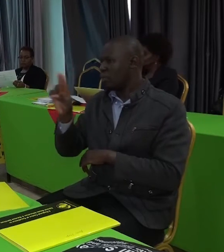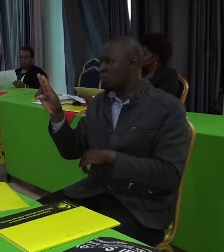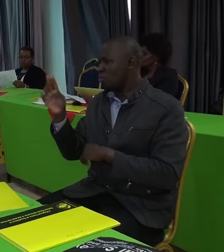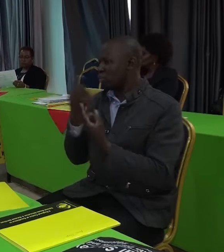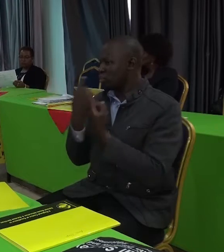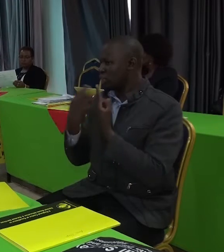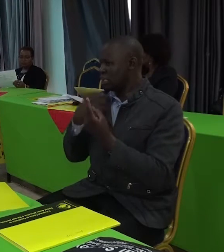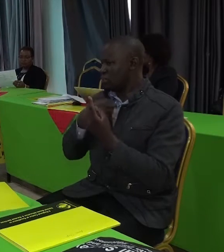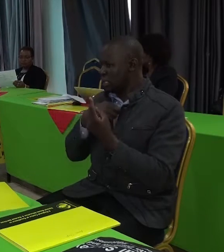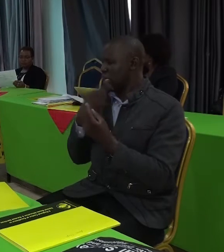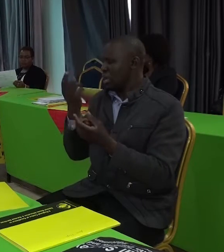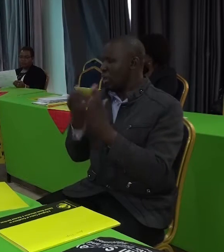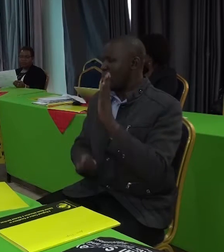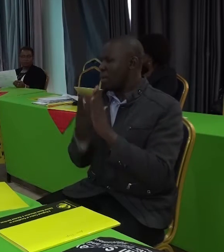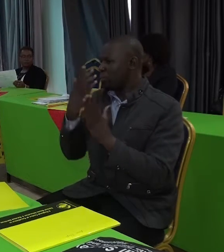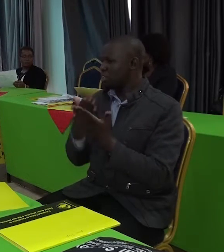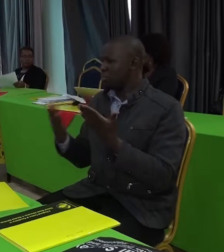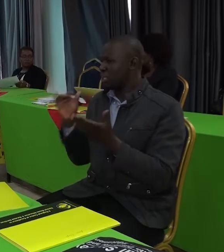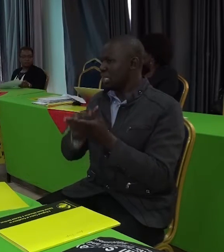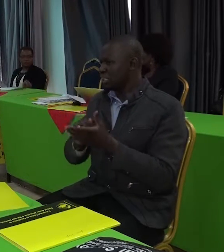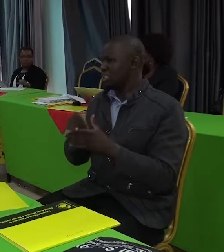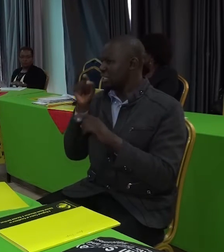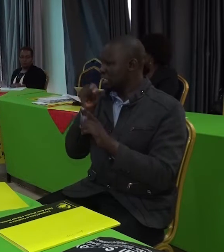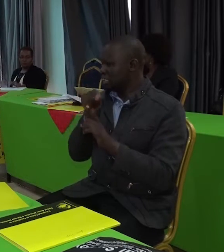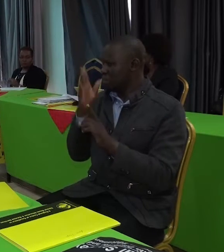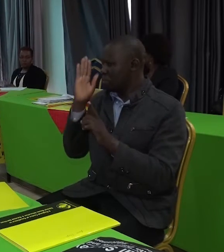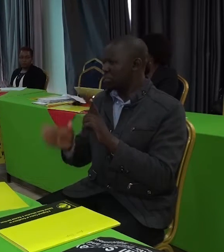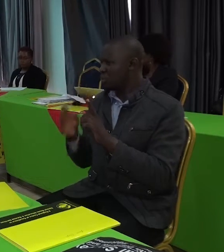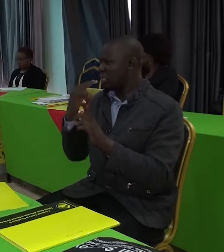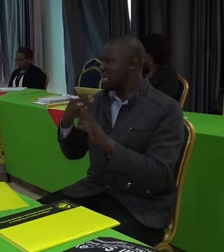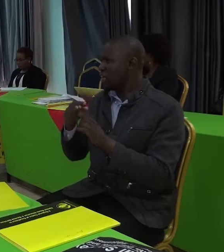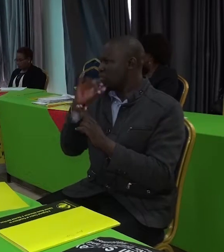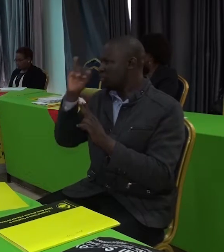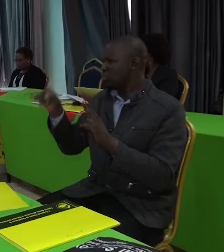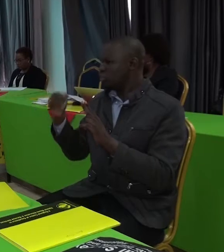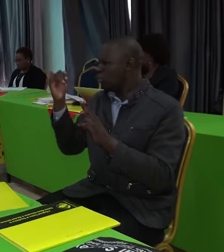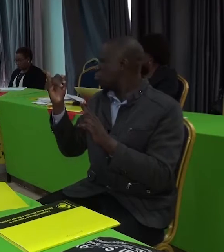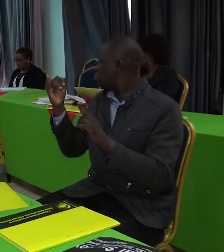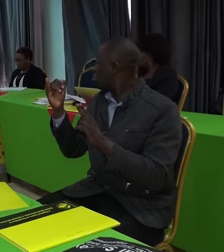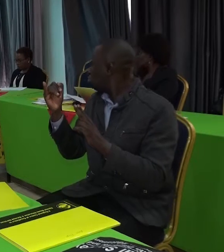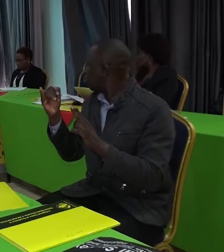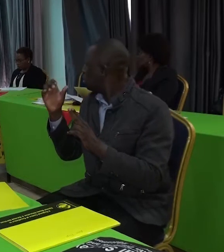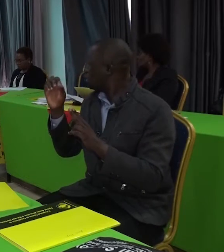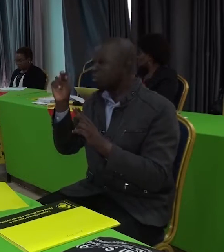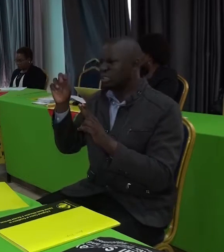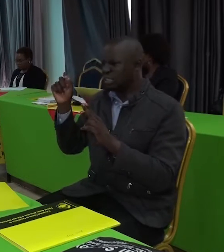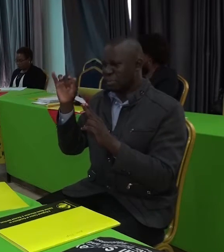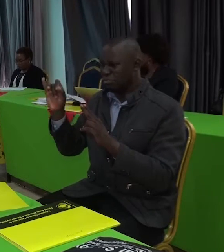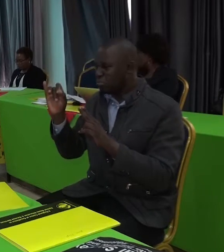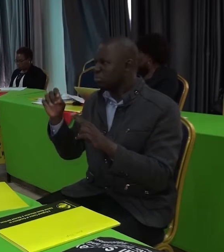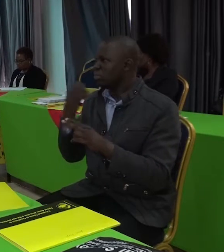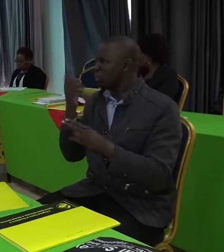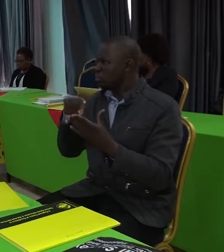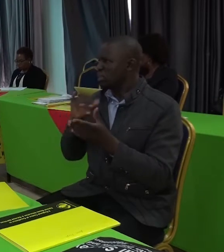something that Jomtien talked of a broad category of people. And